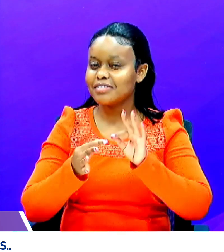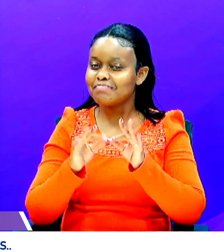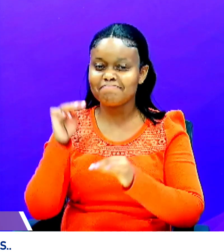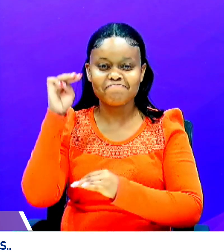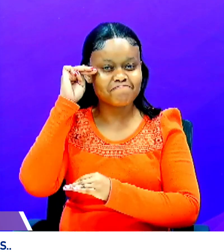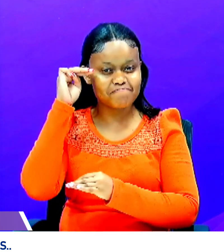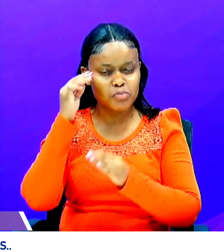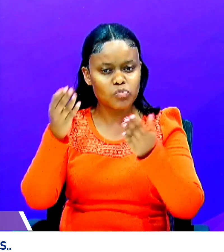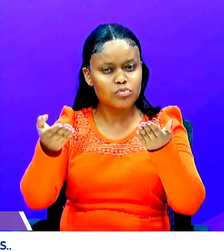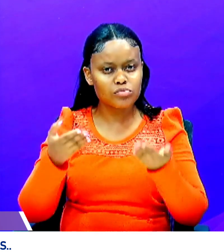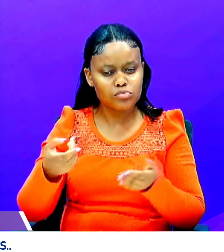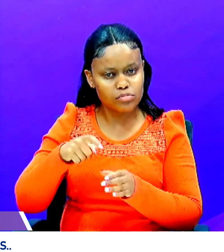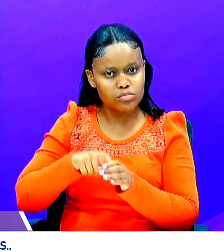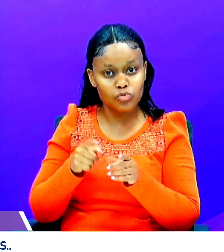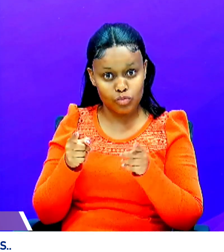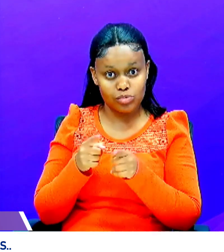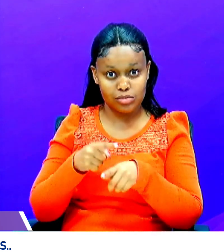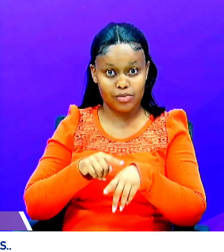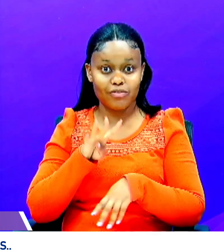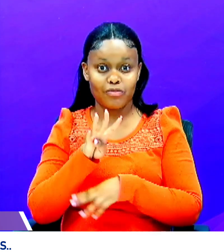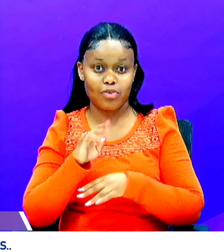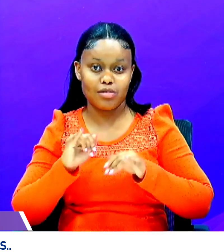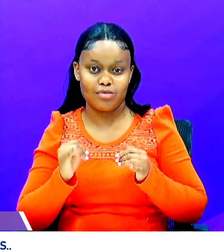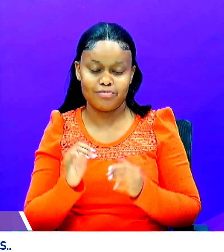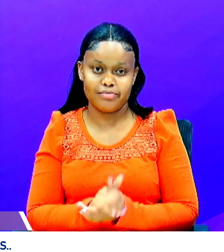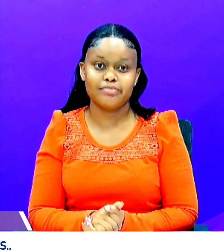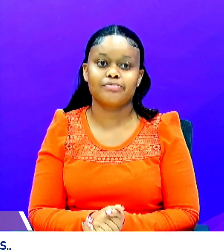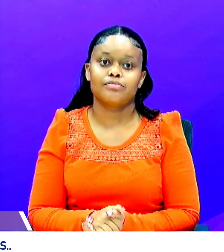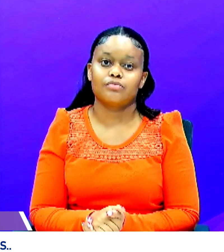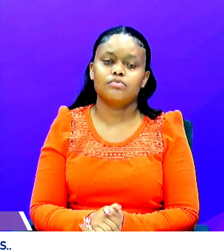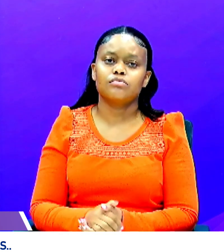Our sign language interpreter is Mothoni Maina.